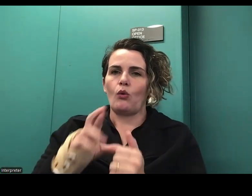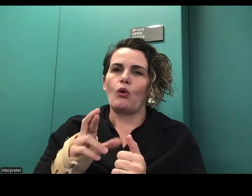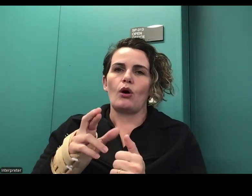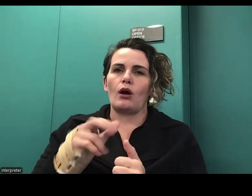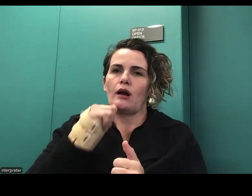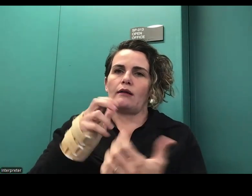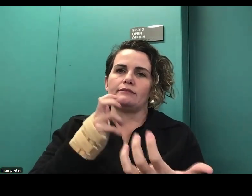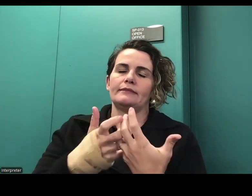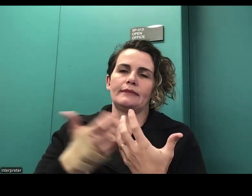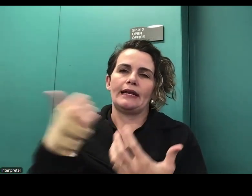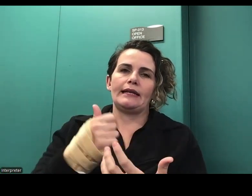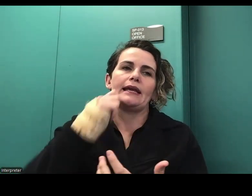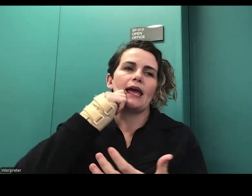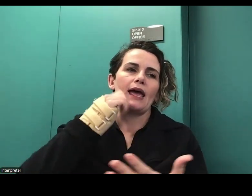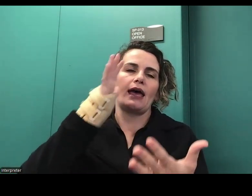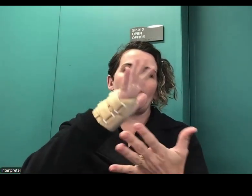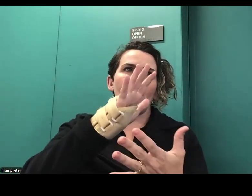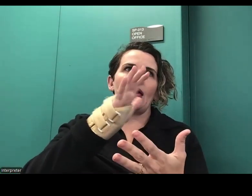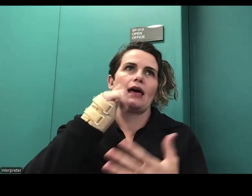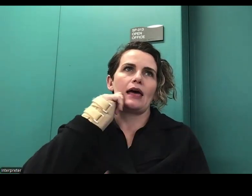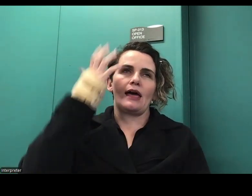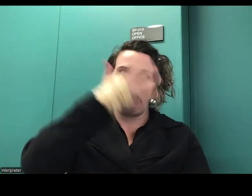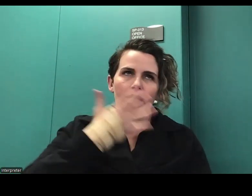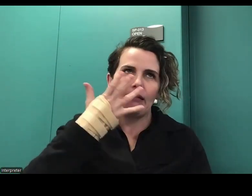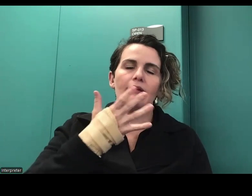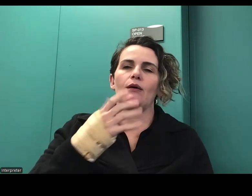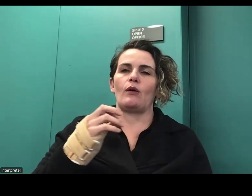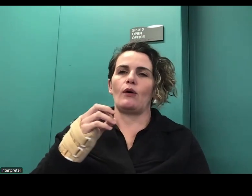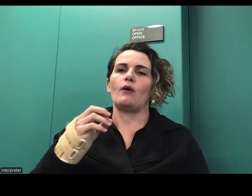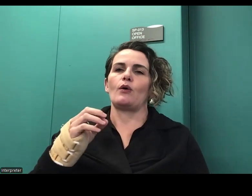that. So that's what meritocracy means.